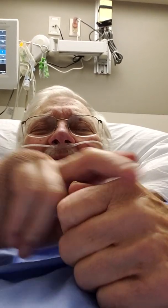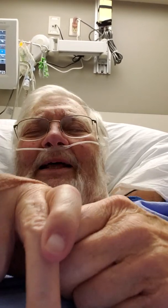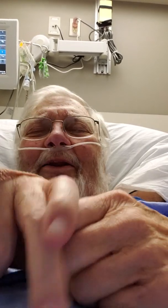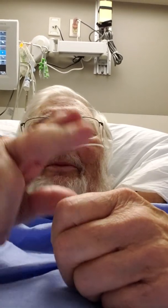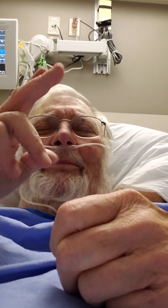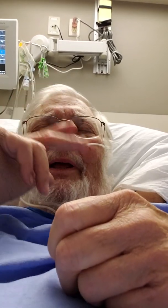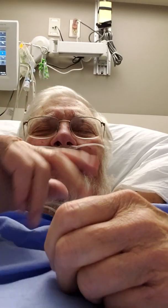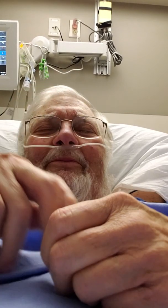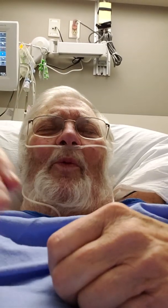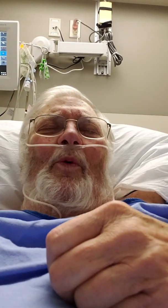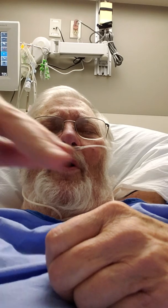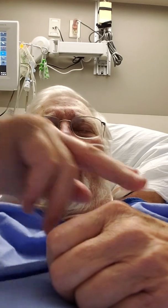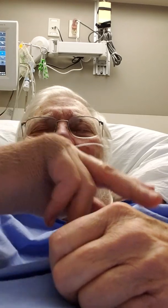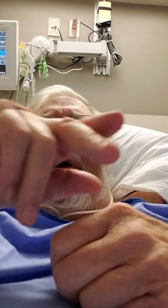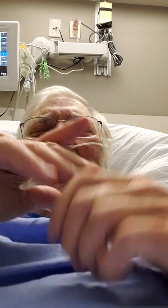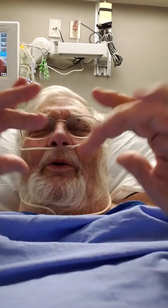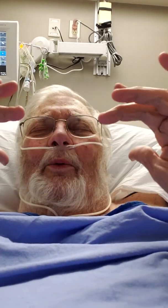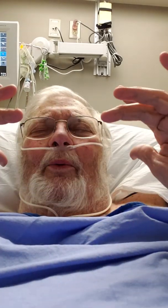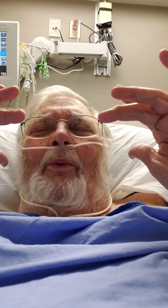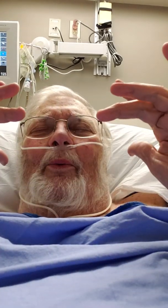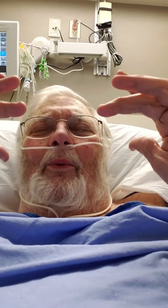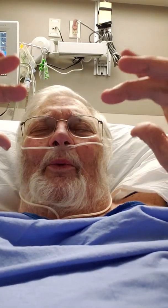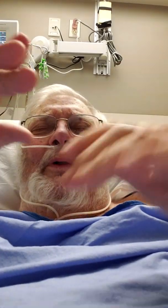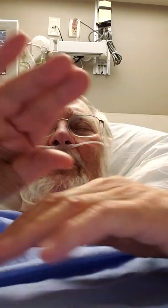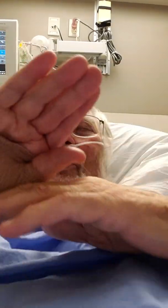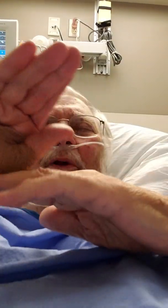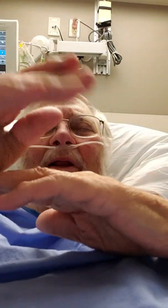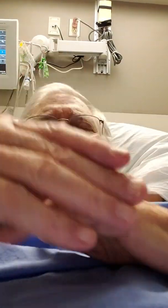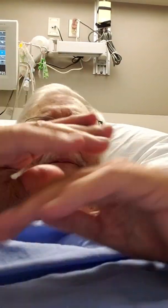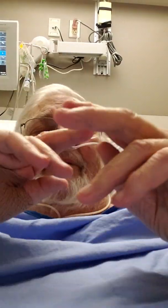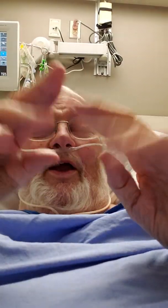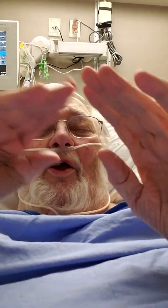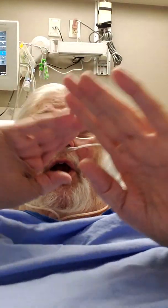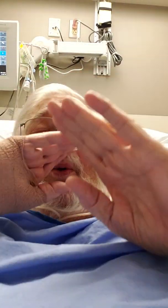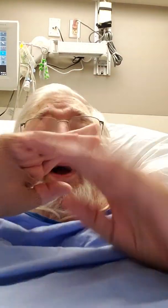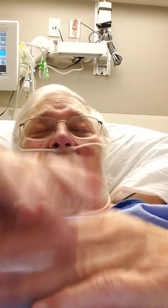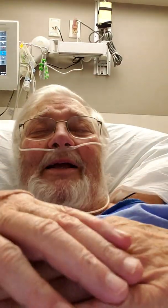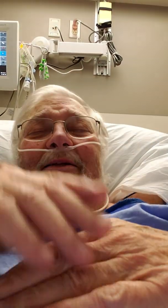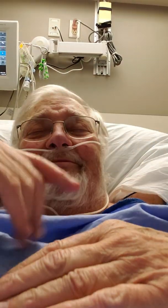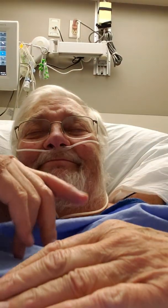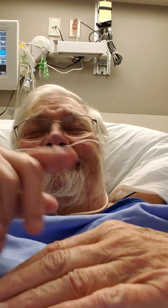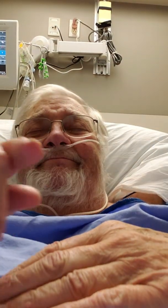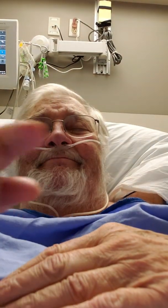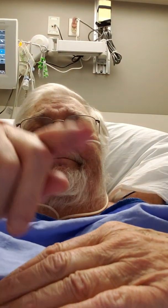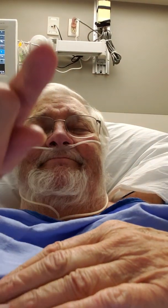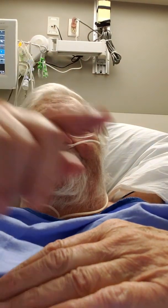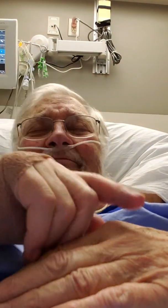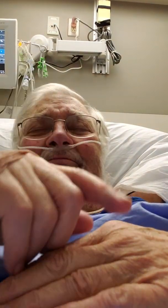Let the bed walk around. Not very quiet.